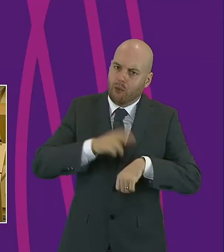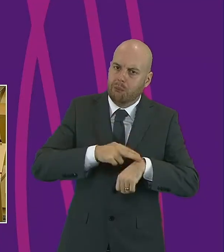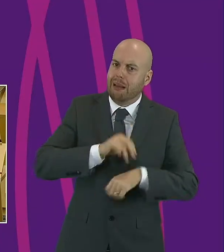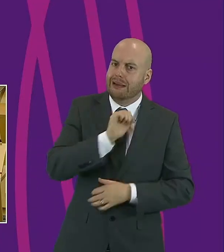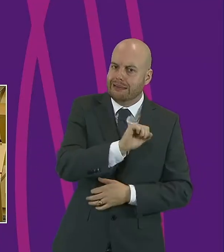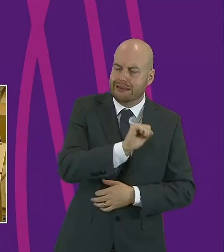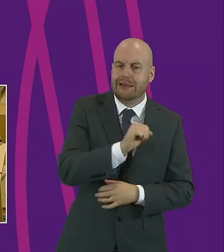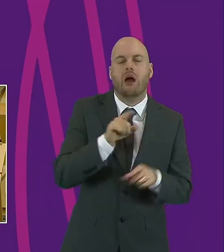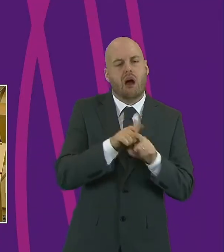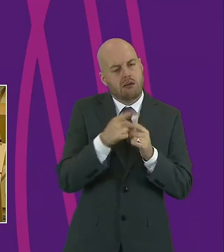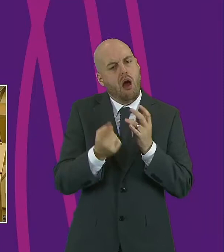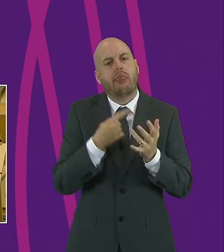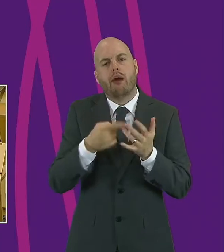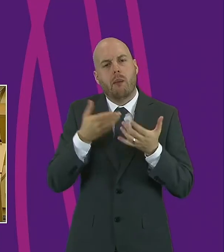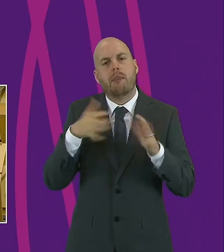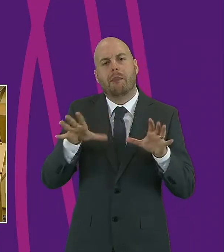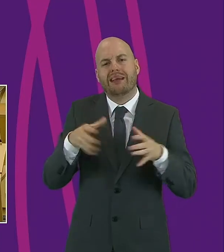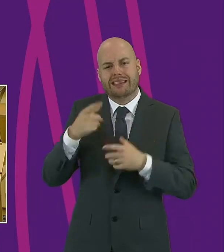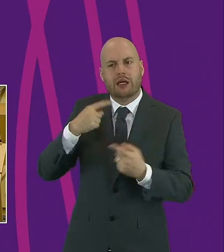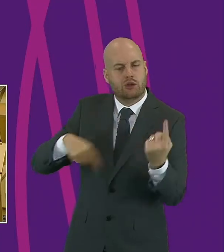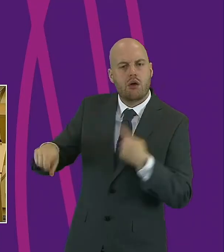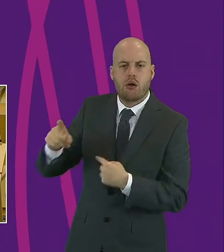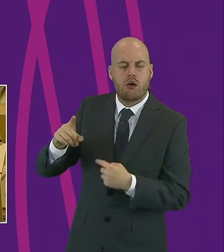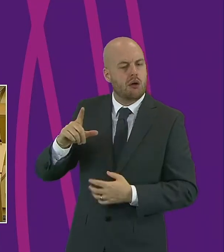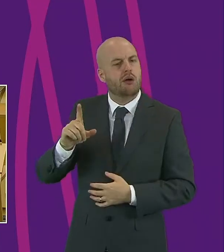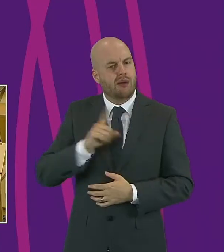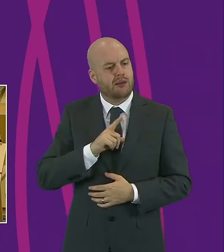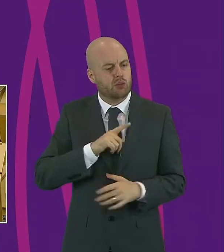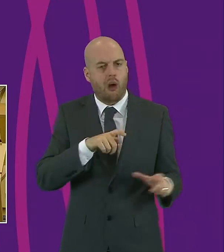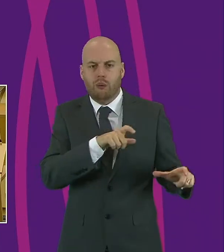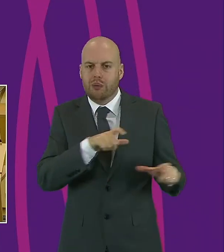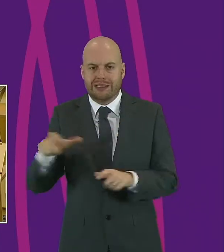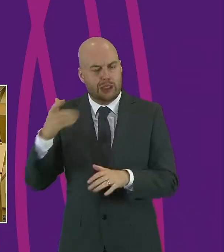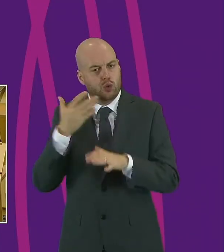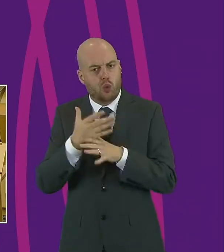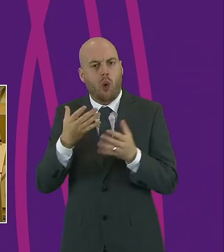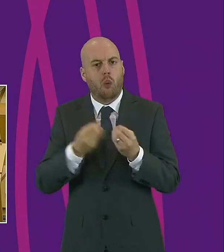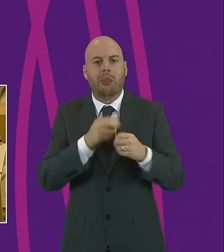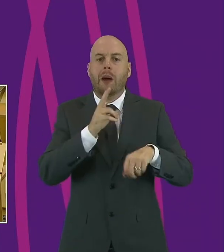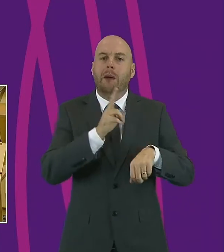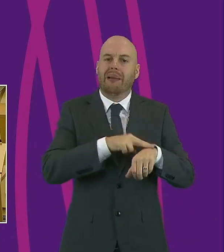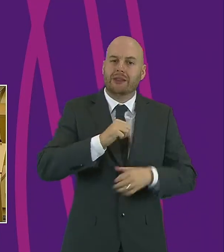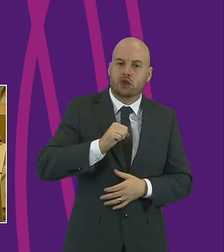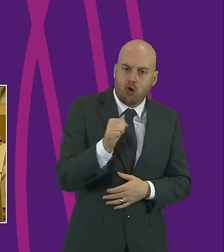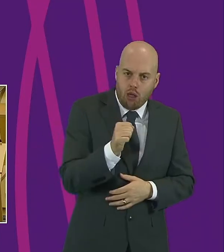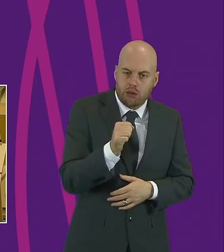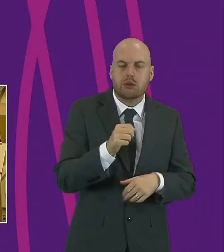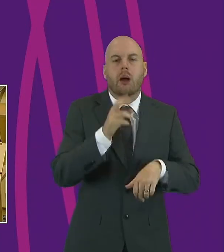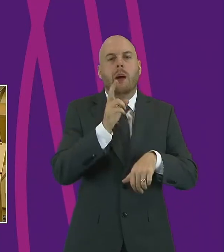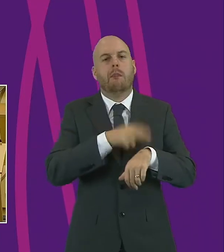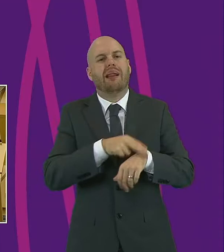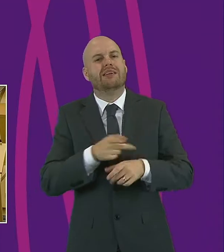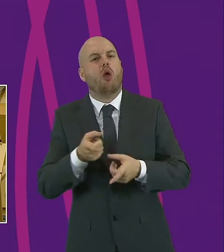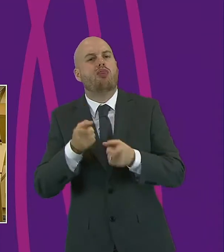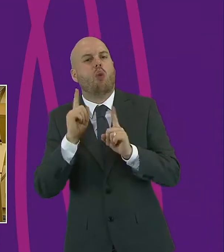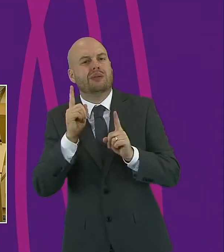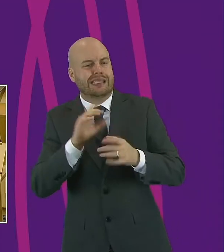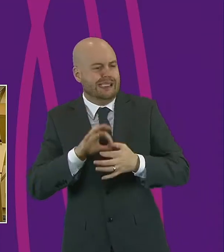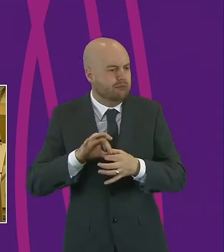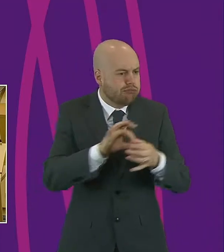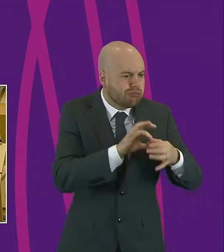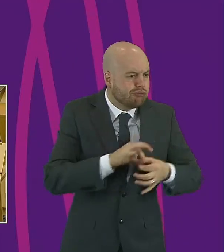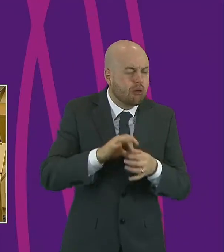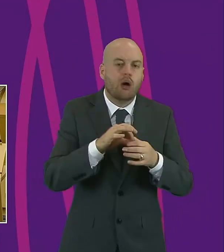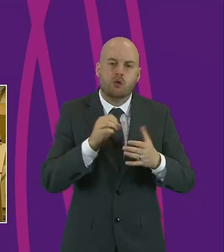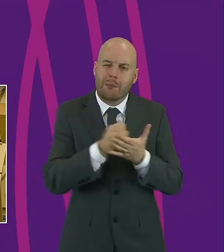and more generally. That's why we will continue to work with both Police Scotland and the Police Authority to make sure that we are able to monitor and manage that